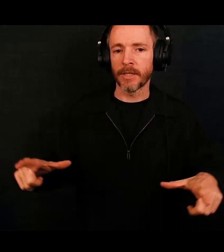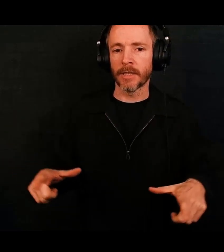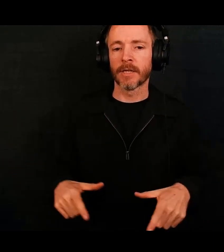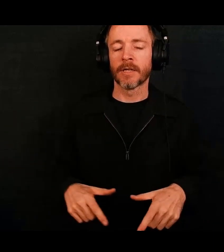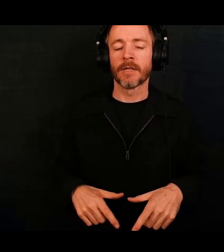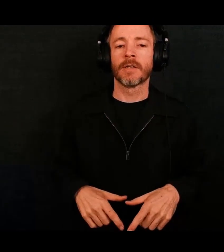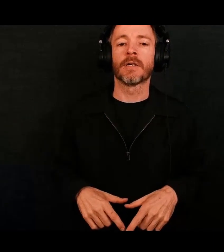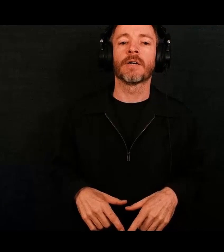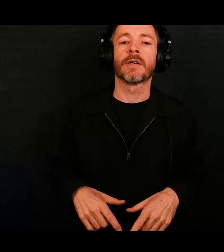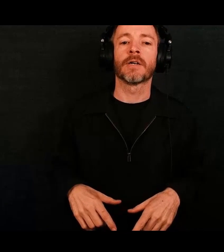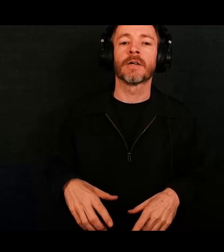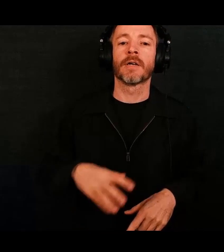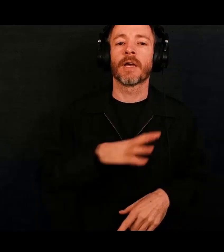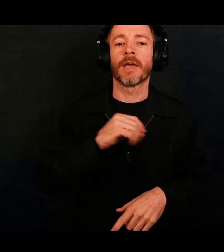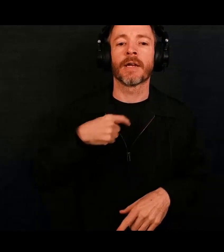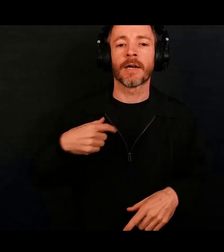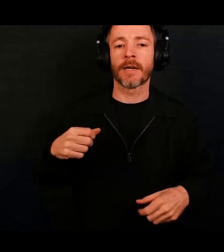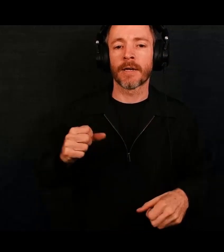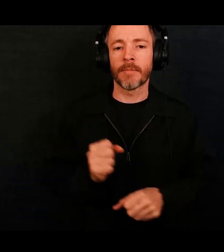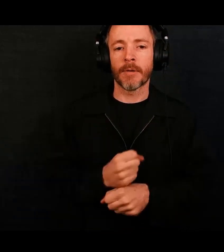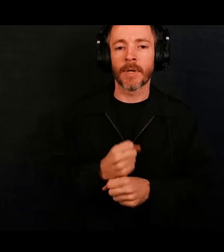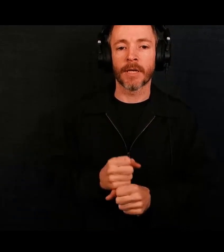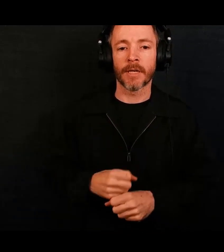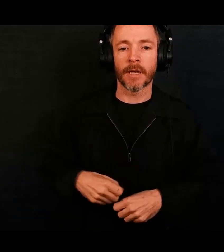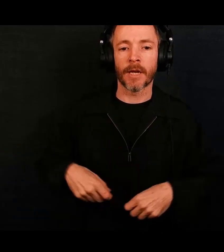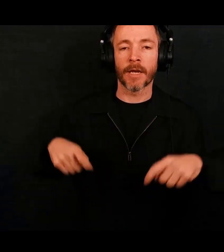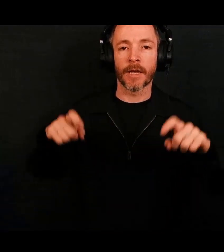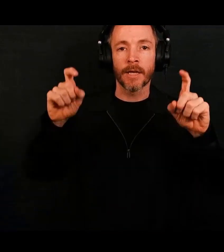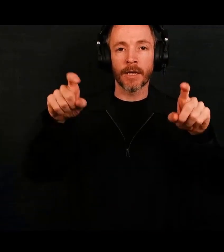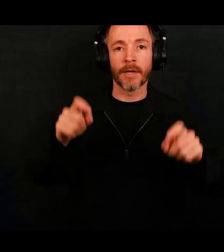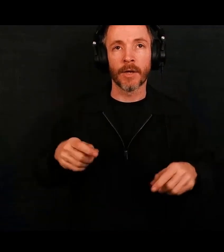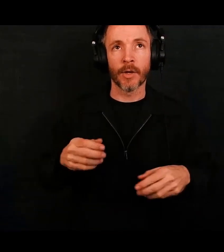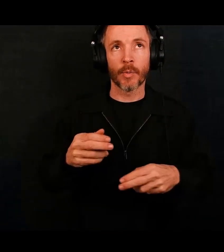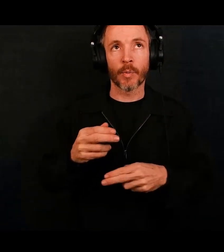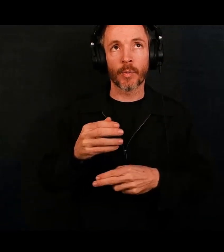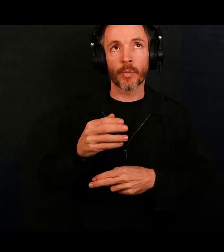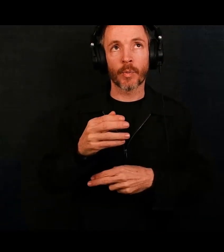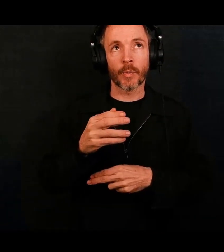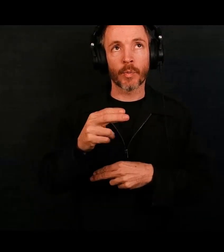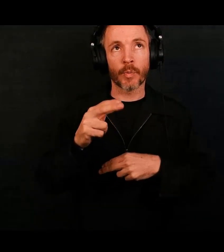sheet, uh, and I'm making a